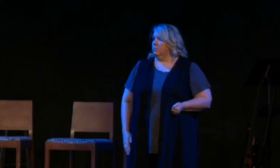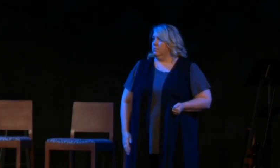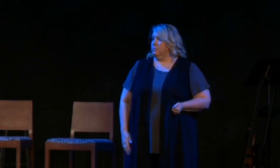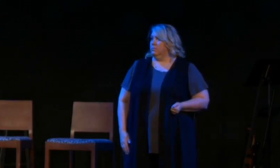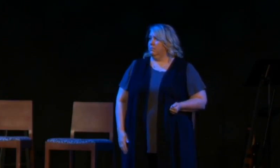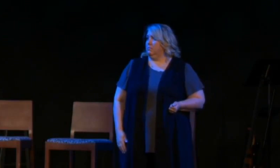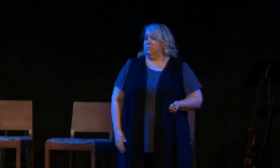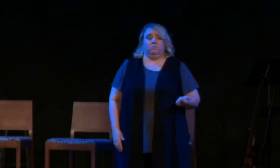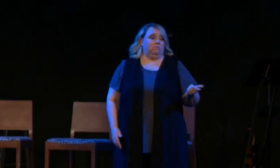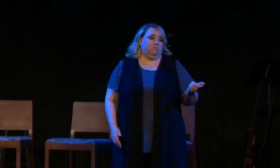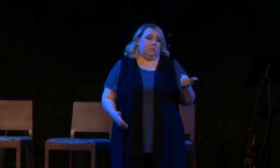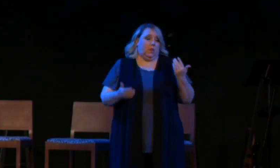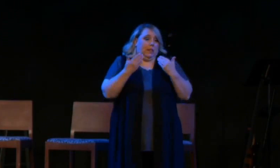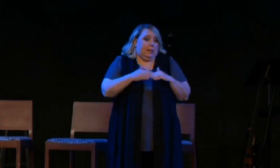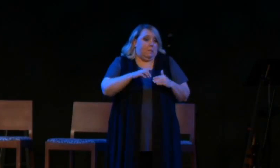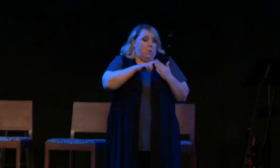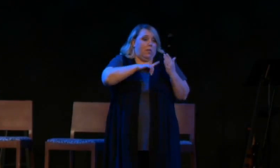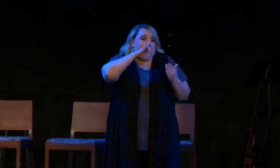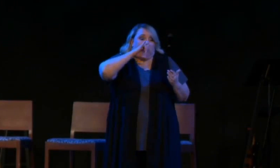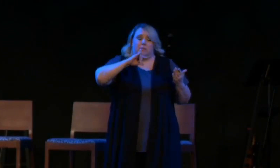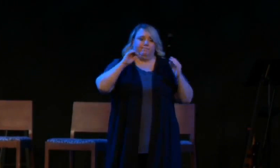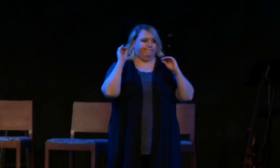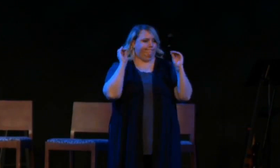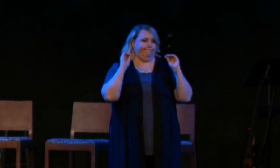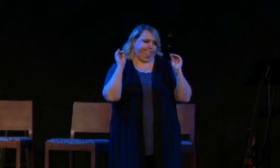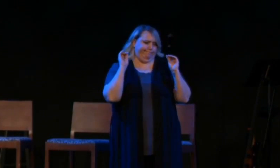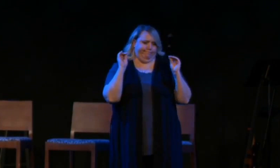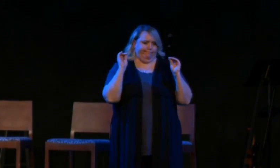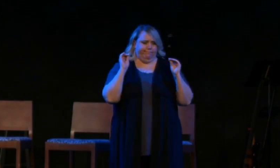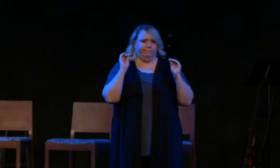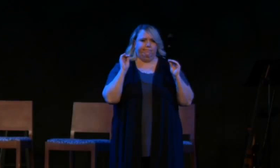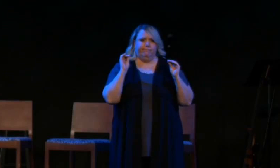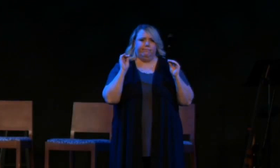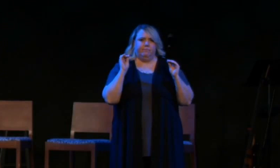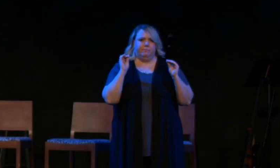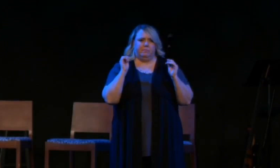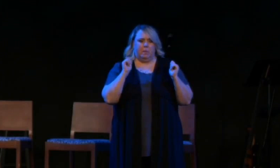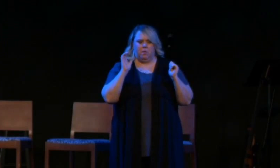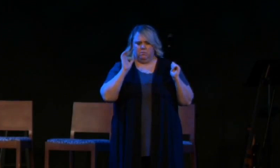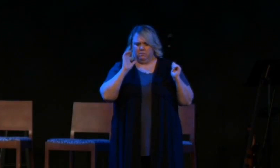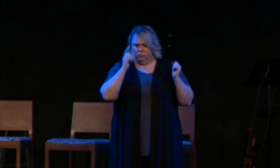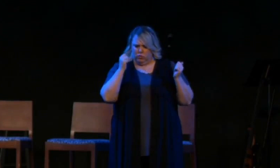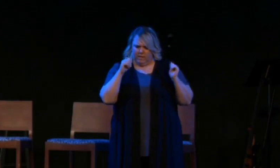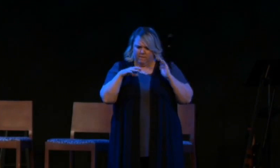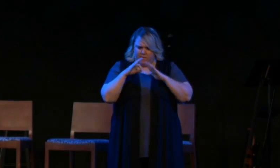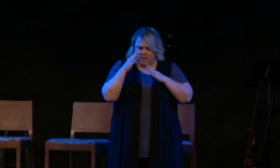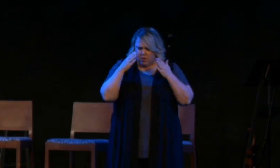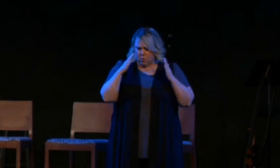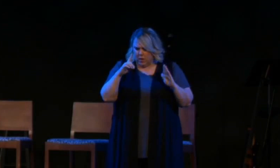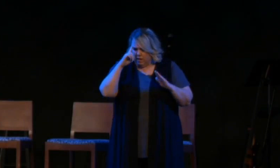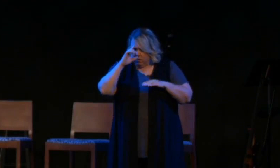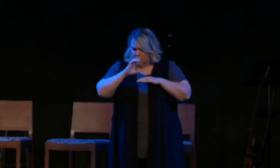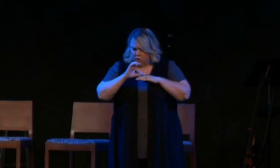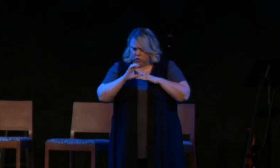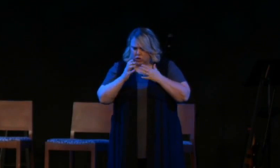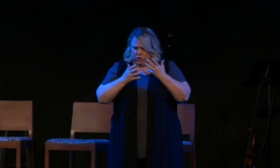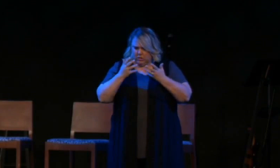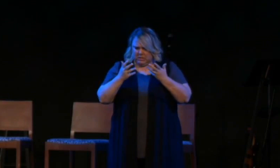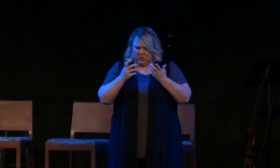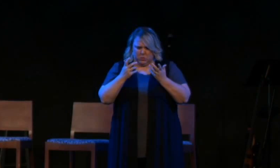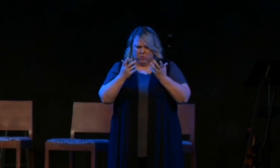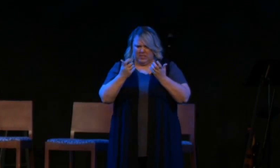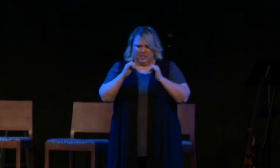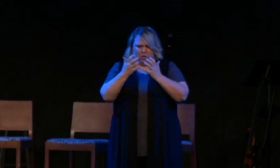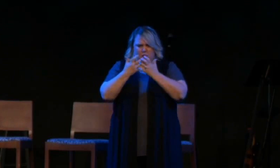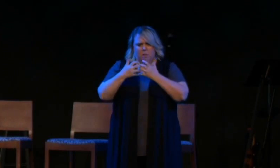really a limit on what that would be. But many people had looked for some way of exiting the church, and so this gives them a couple